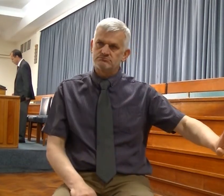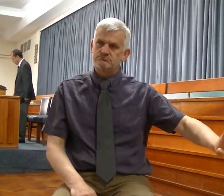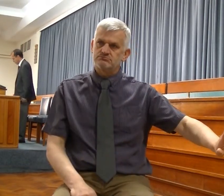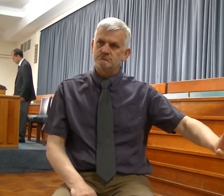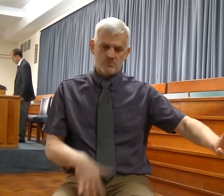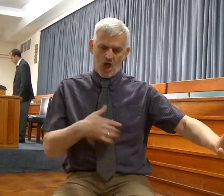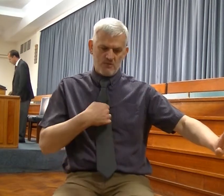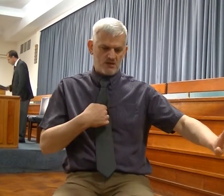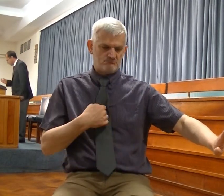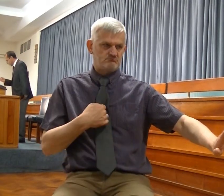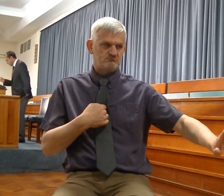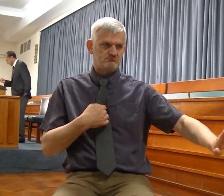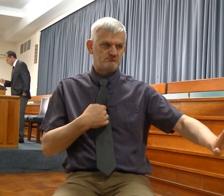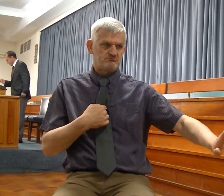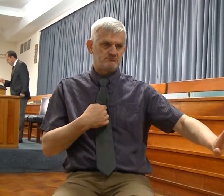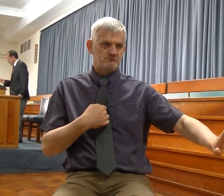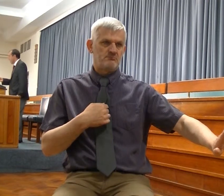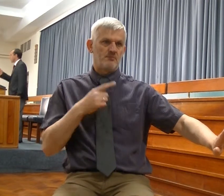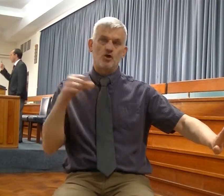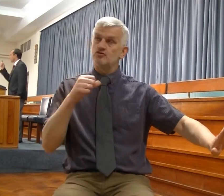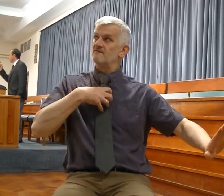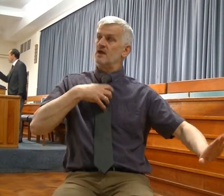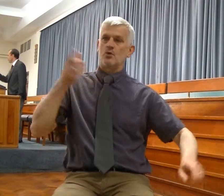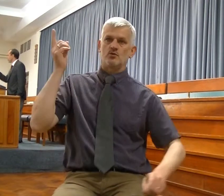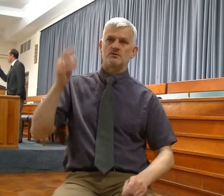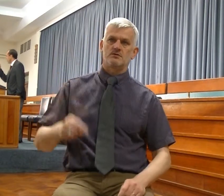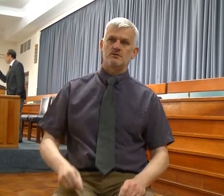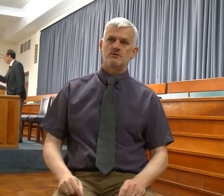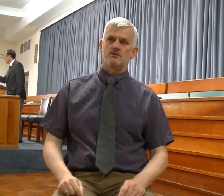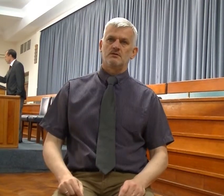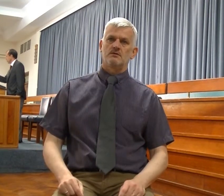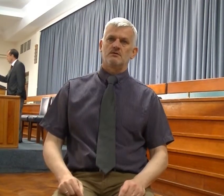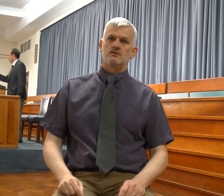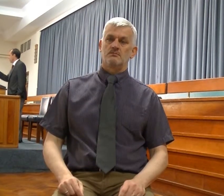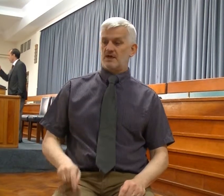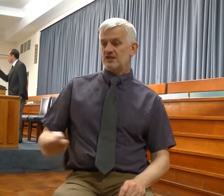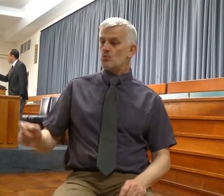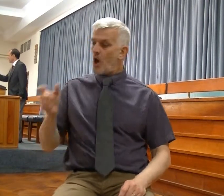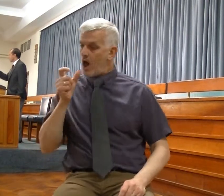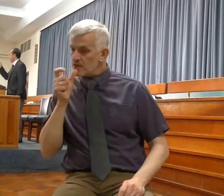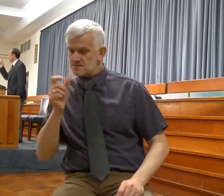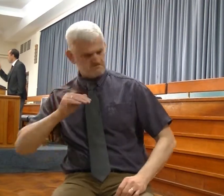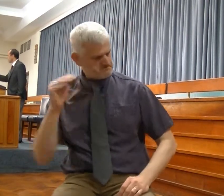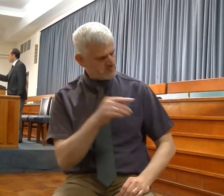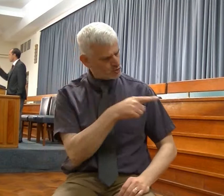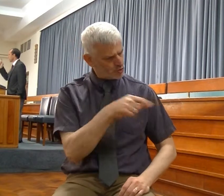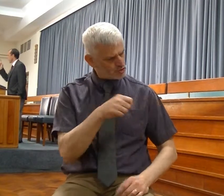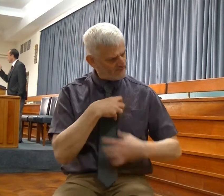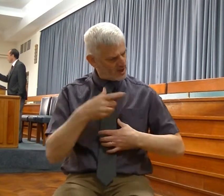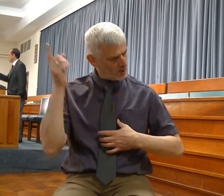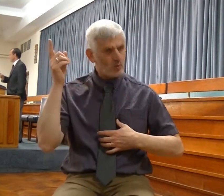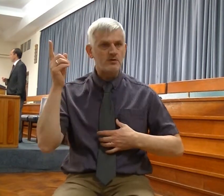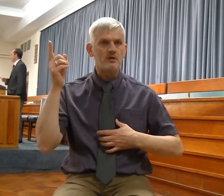do nothing to us. But his words are a rebuke to the whole world. His words are